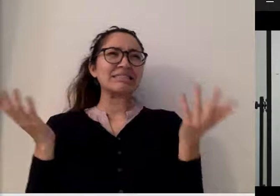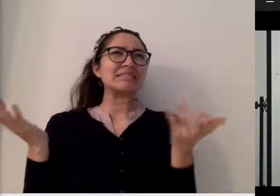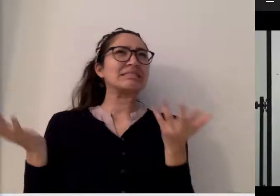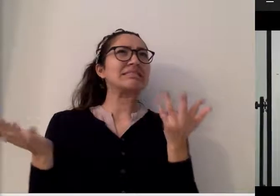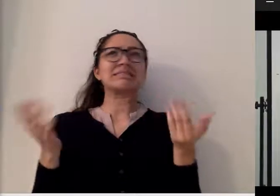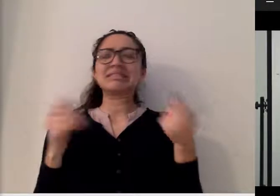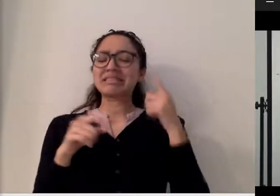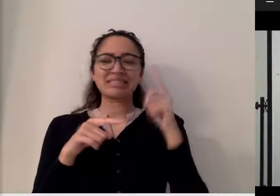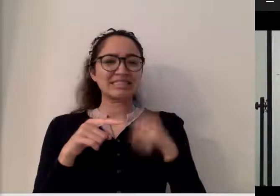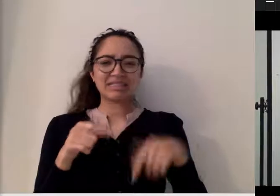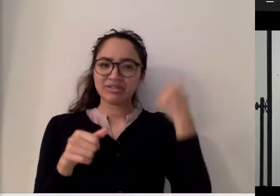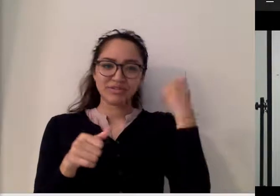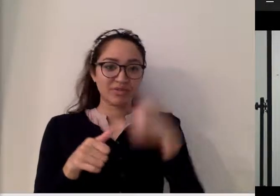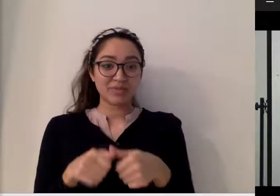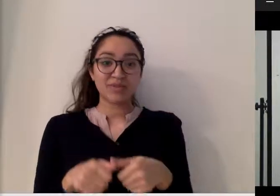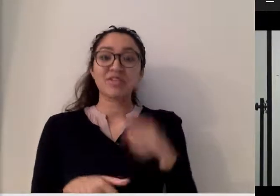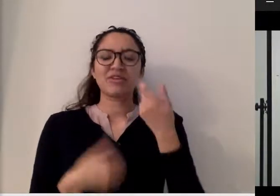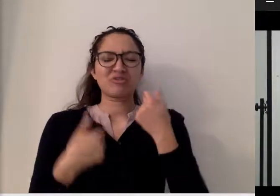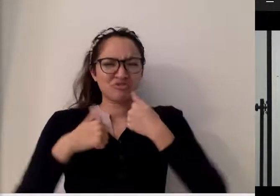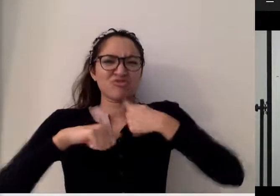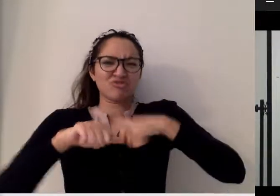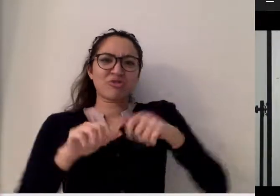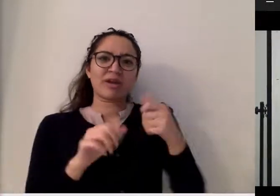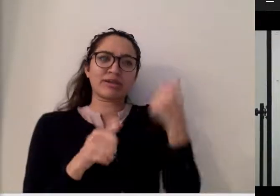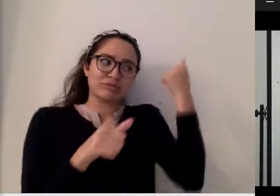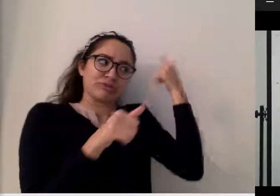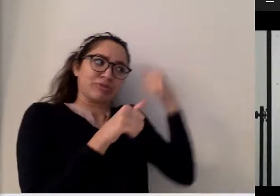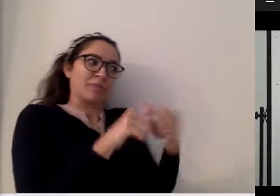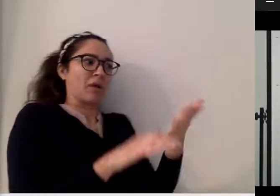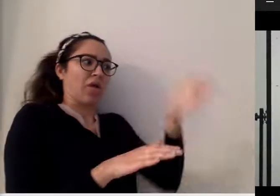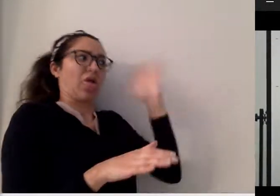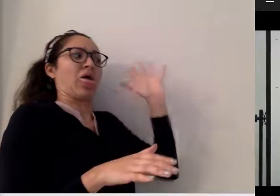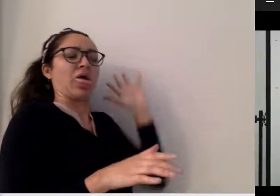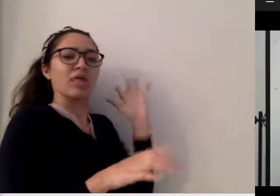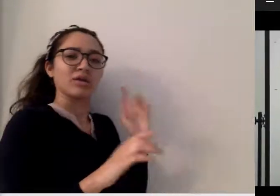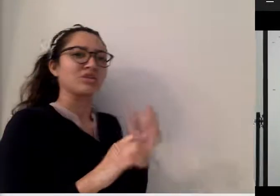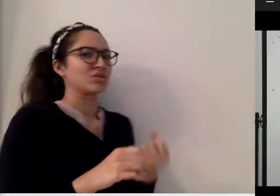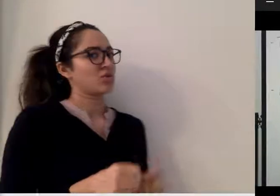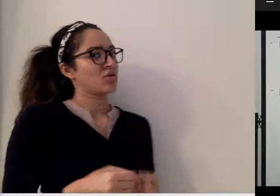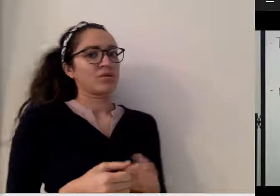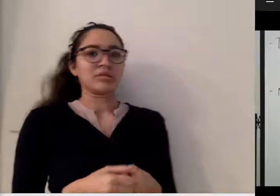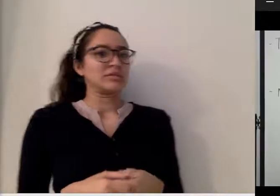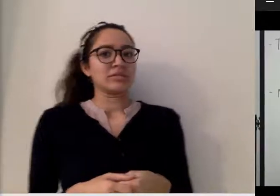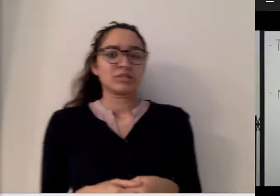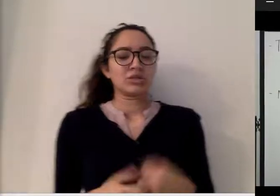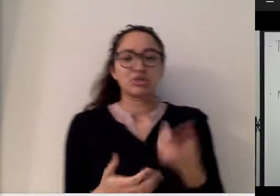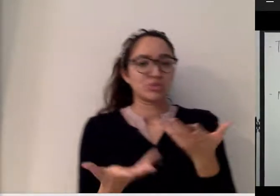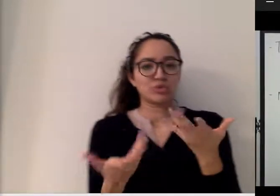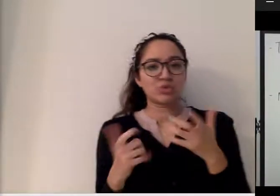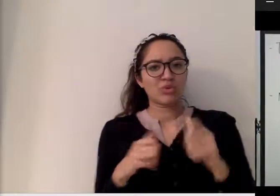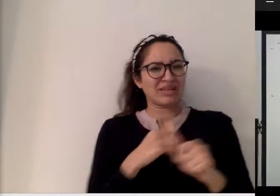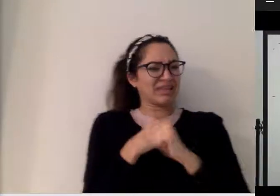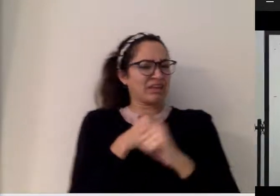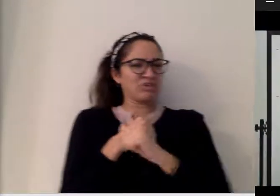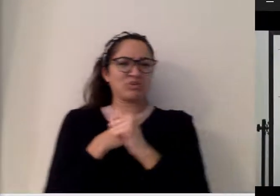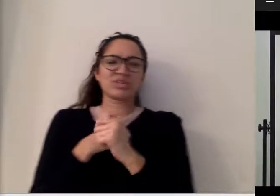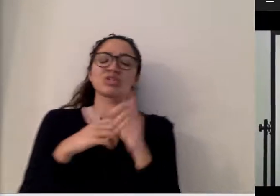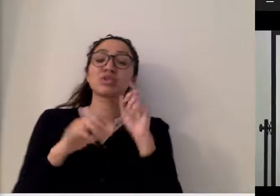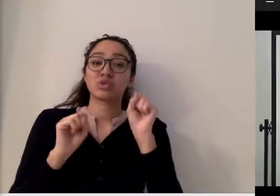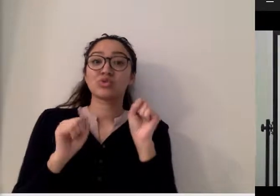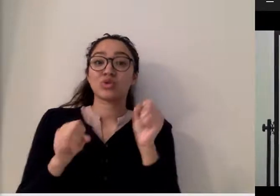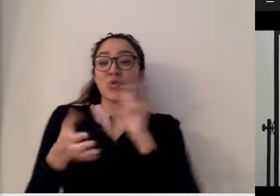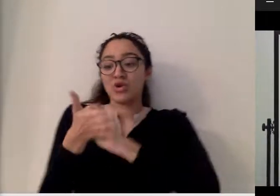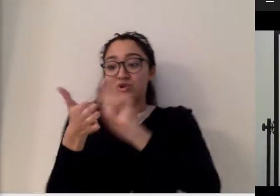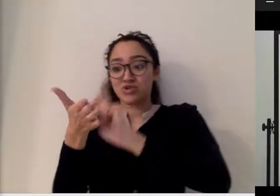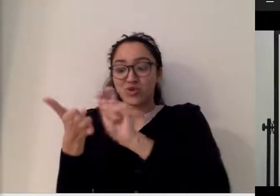go back and remember. That's dangerous. So that's why you write it in your notes, so that you can go over it, and when the test